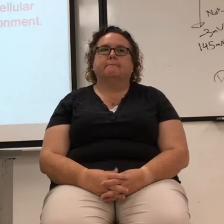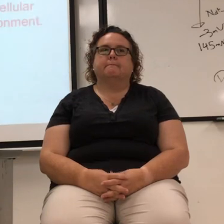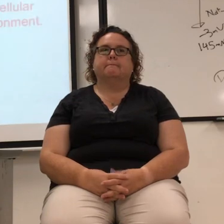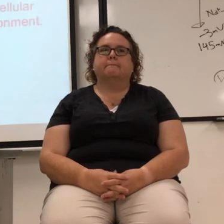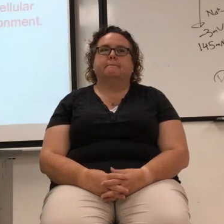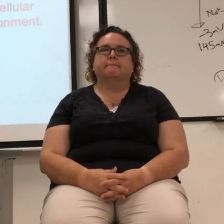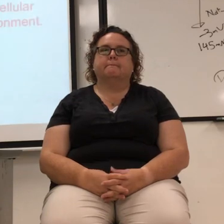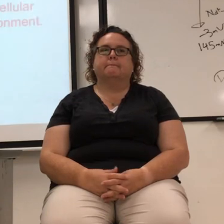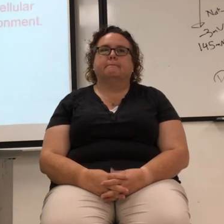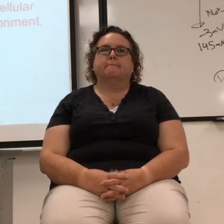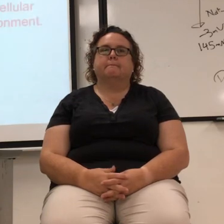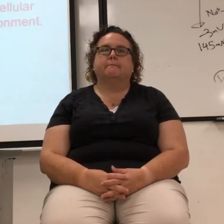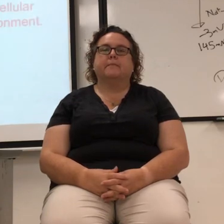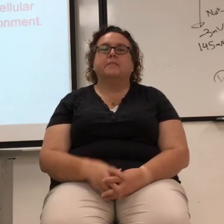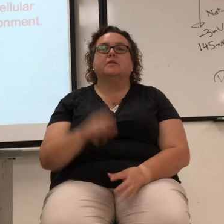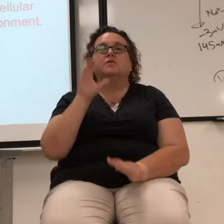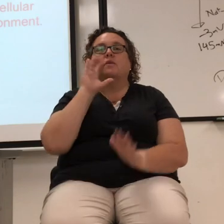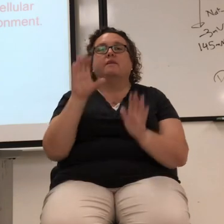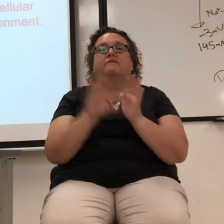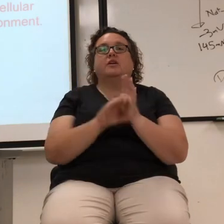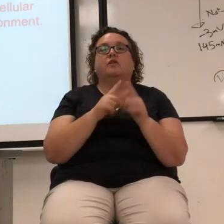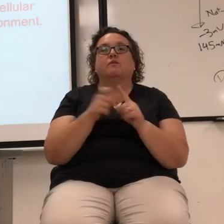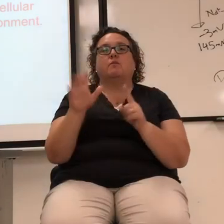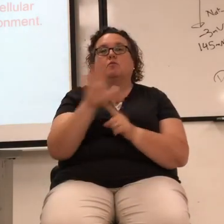Now here's the figure from your book. Let me just kind of